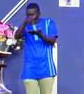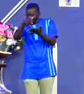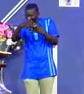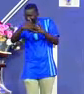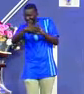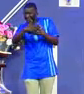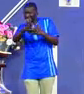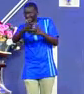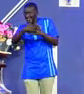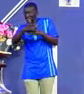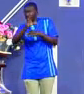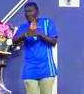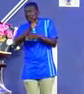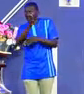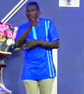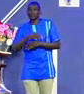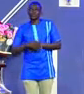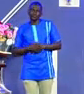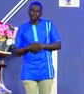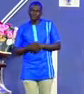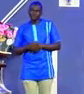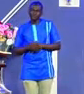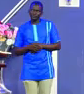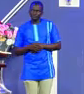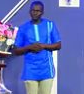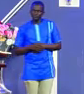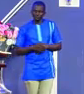went by the door of the church.